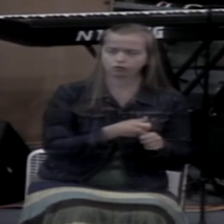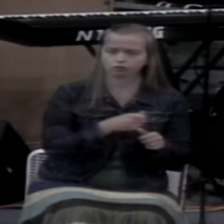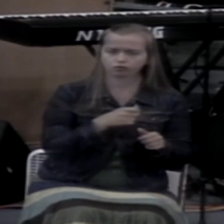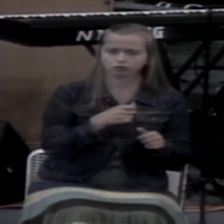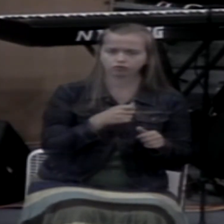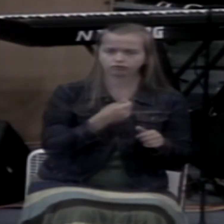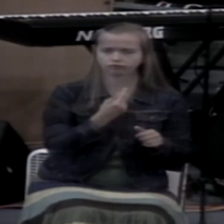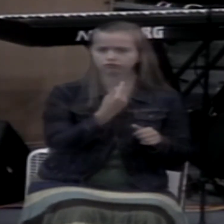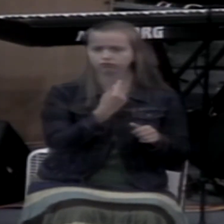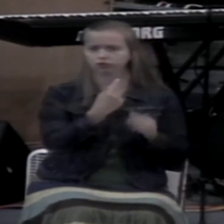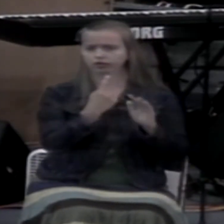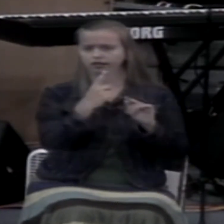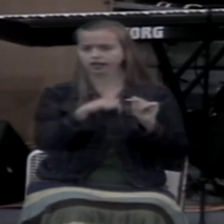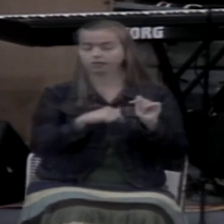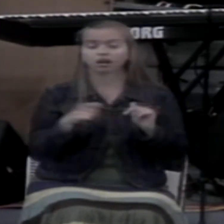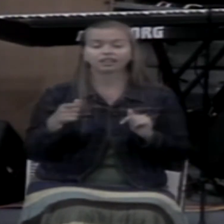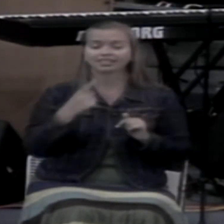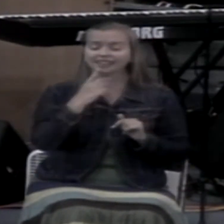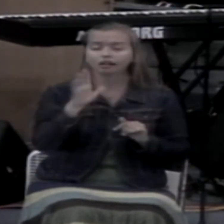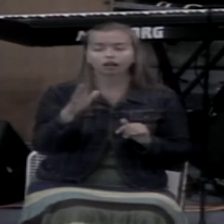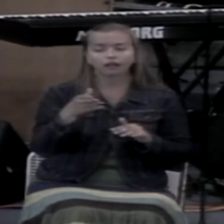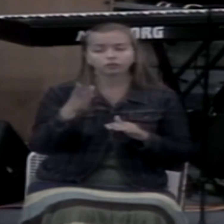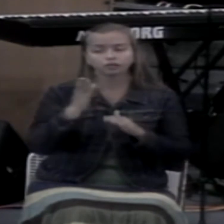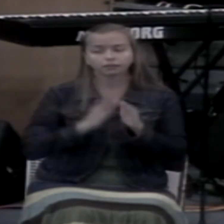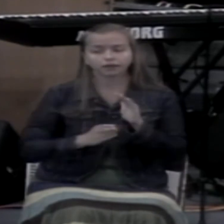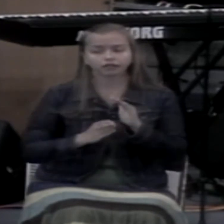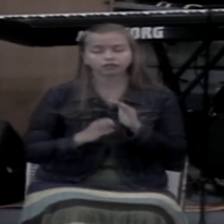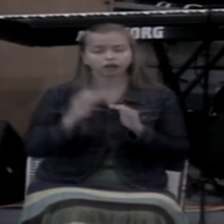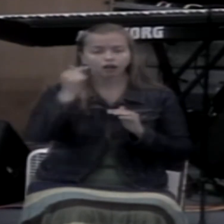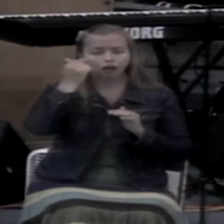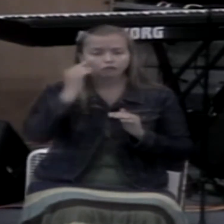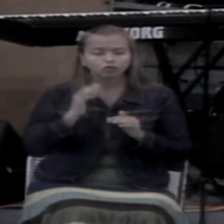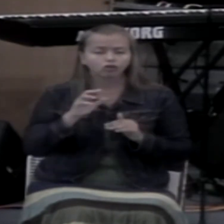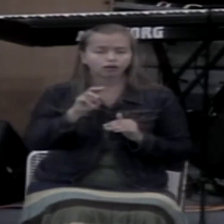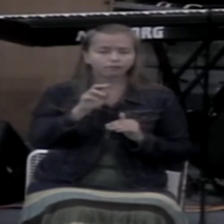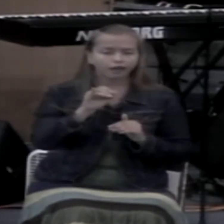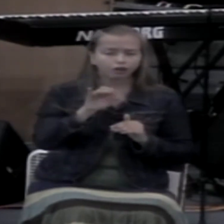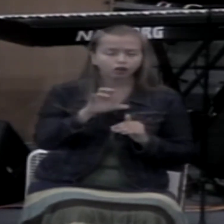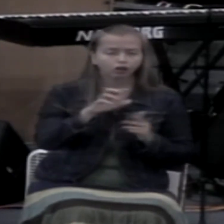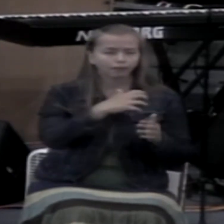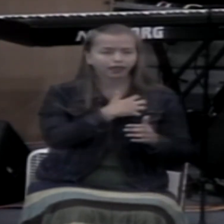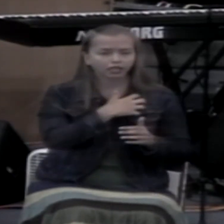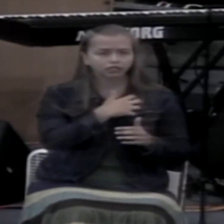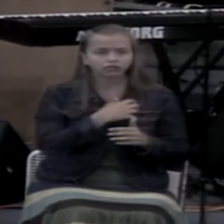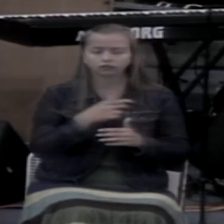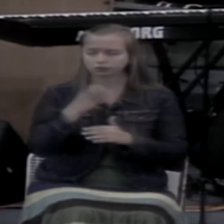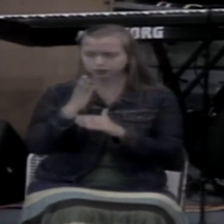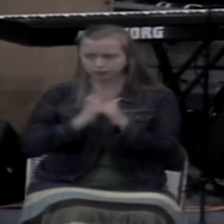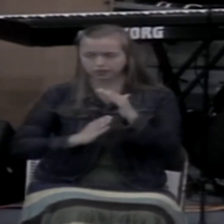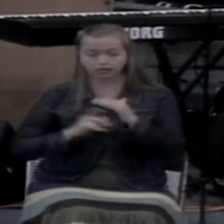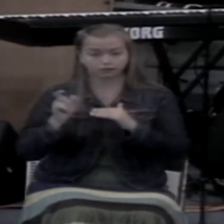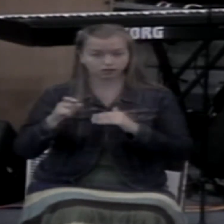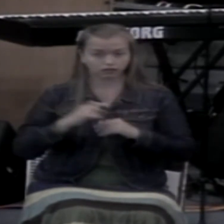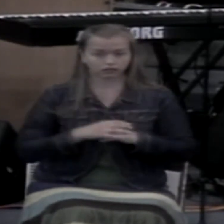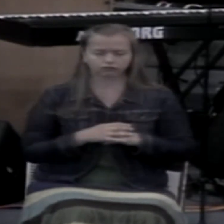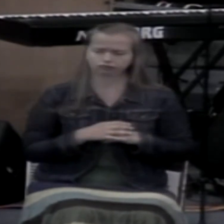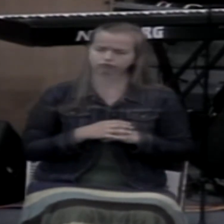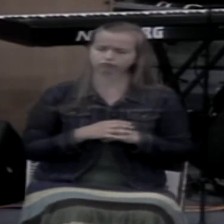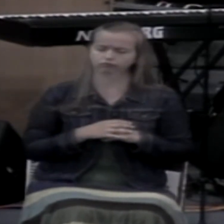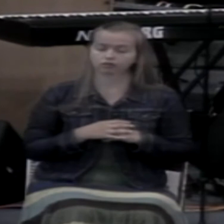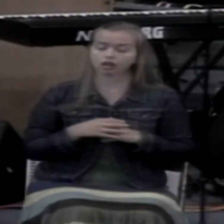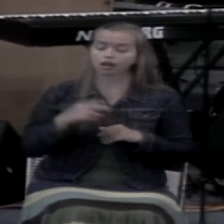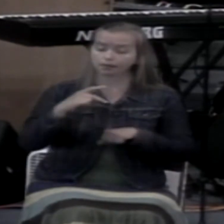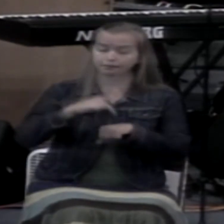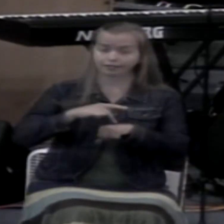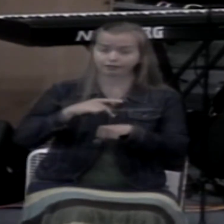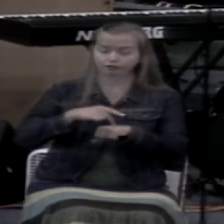recognized that the ordinance of God is superior to the ordinance of man, just as the ordinance of our